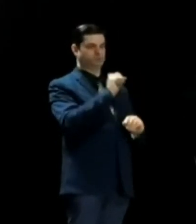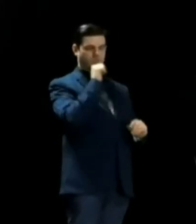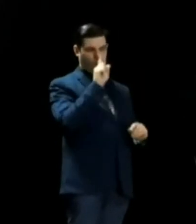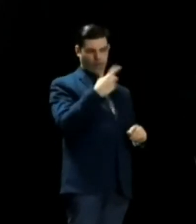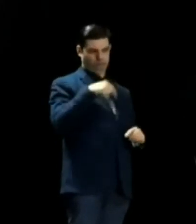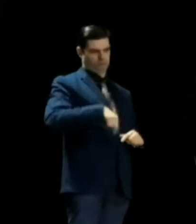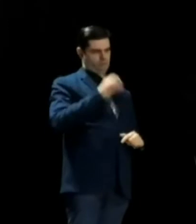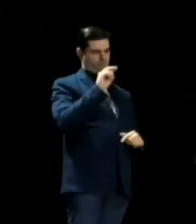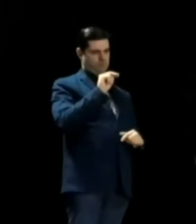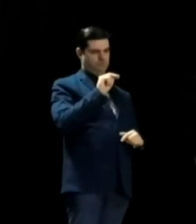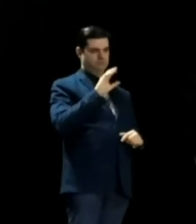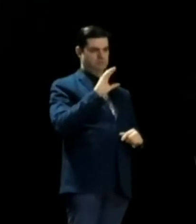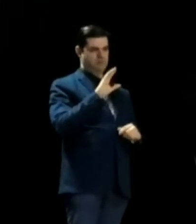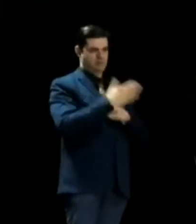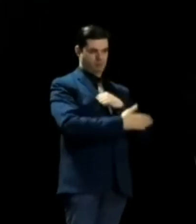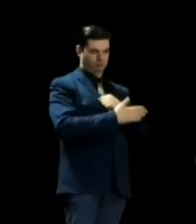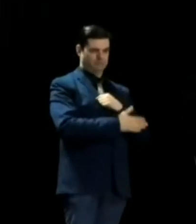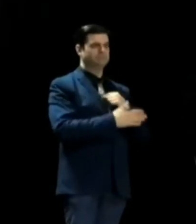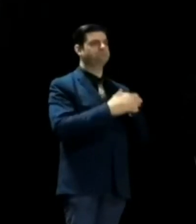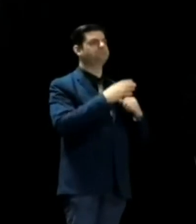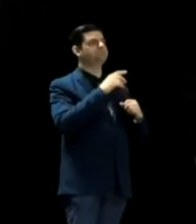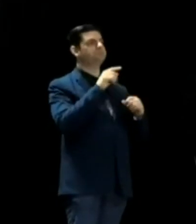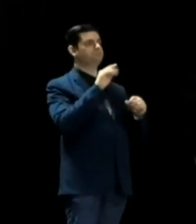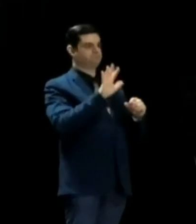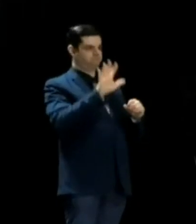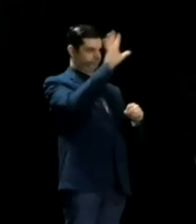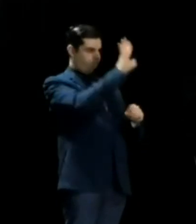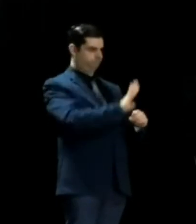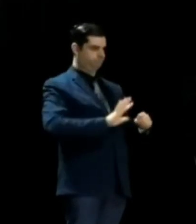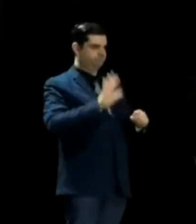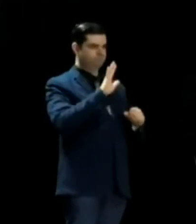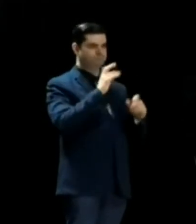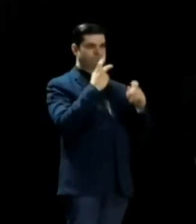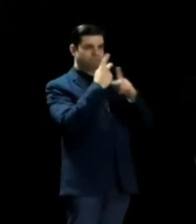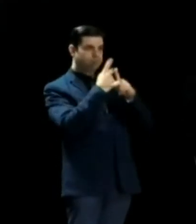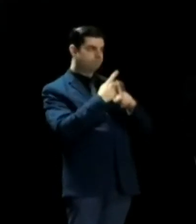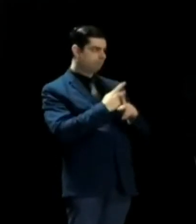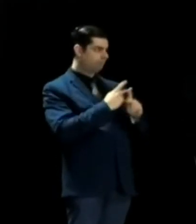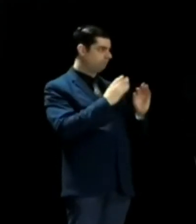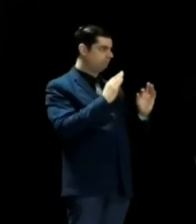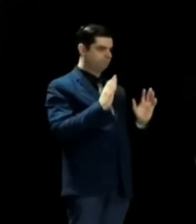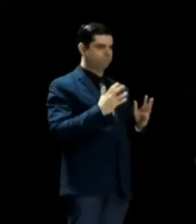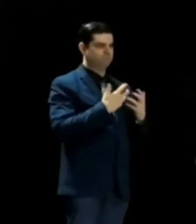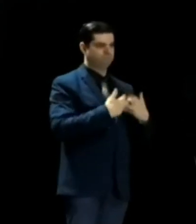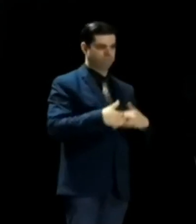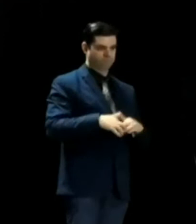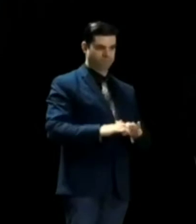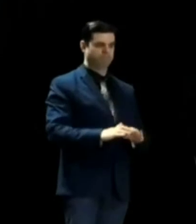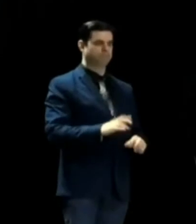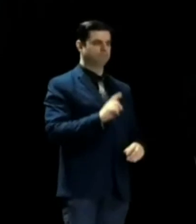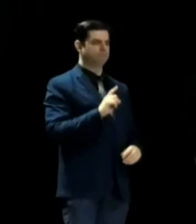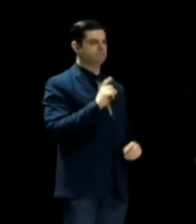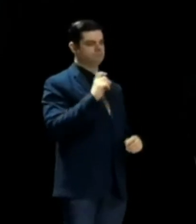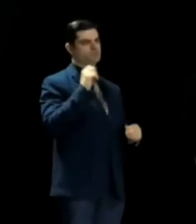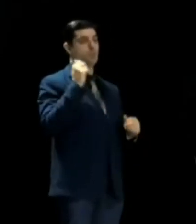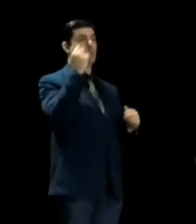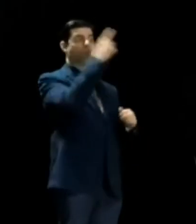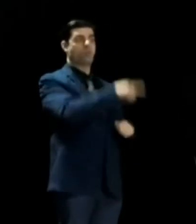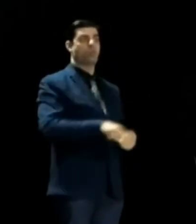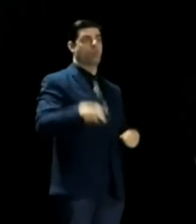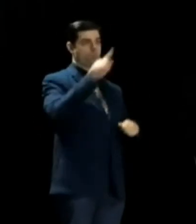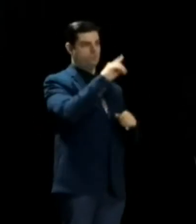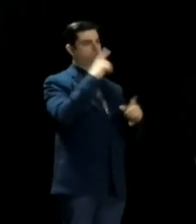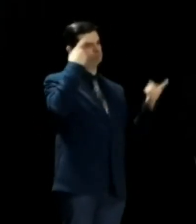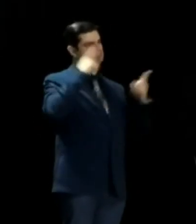then we need to have our health departments in a position that whenever you restart phase 1, and phase 1 may be very